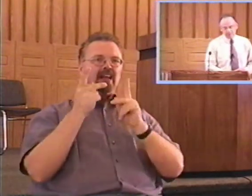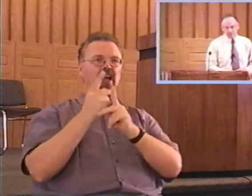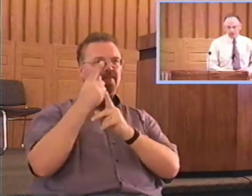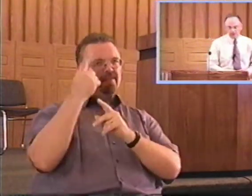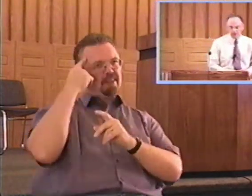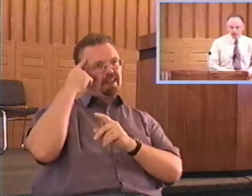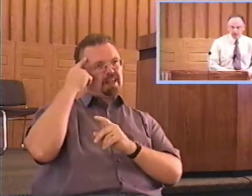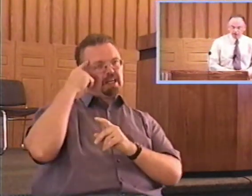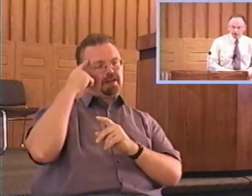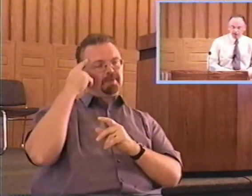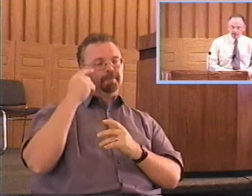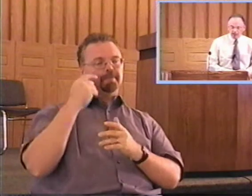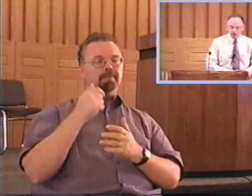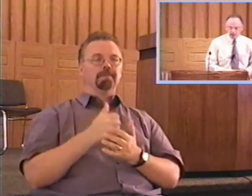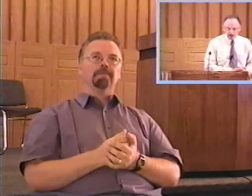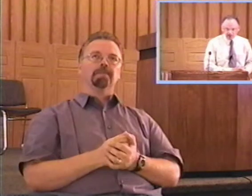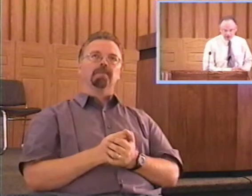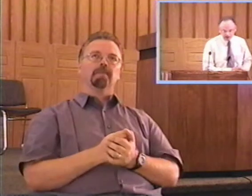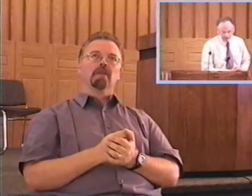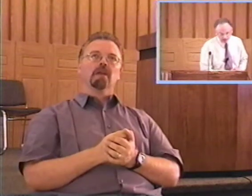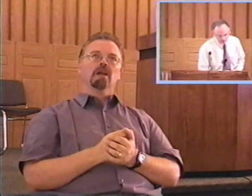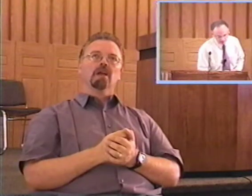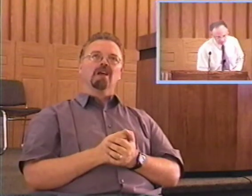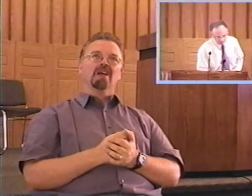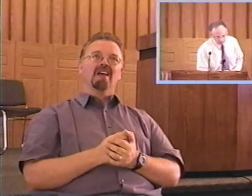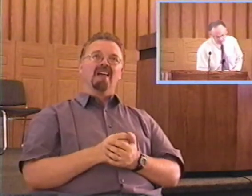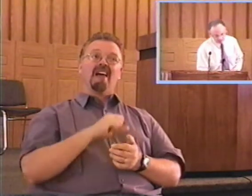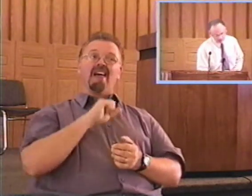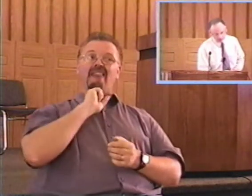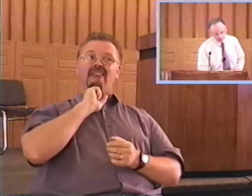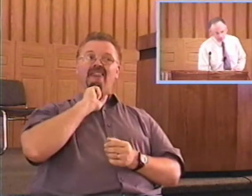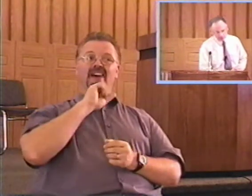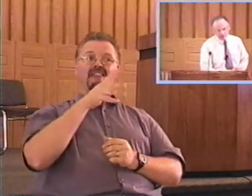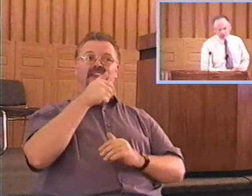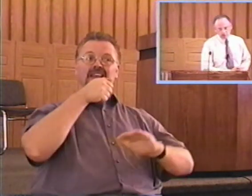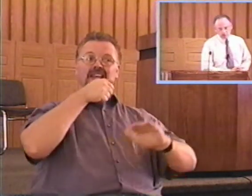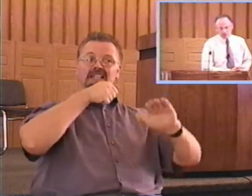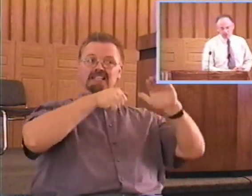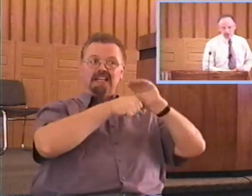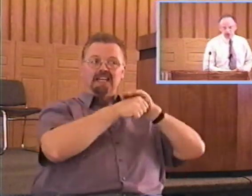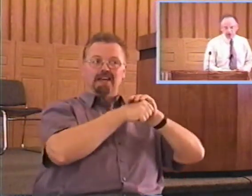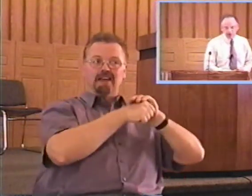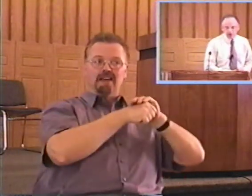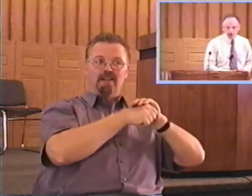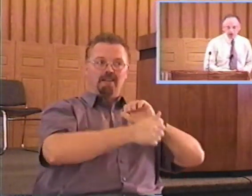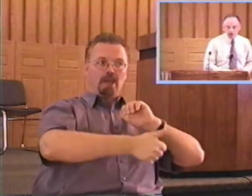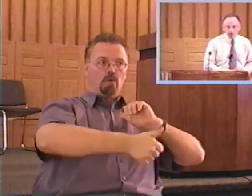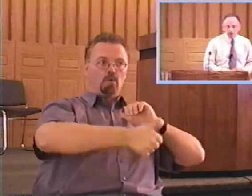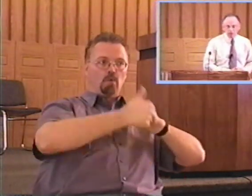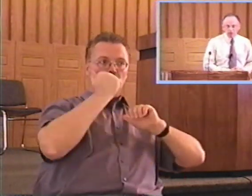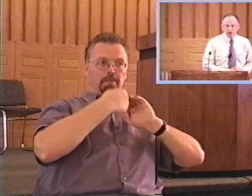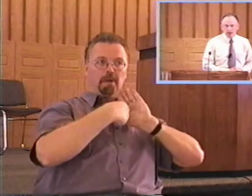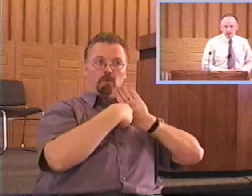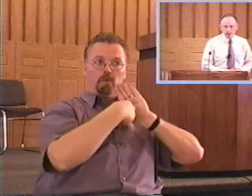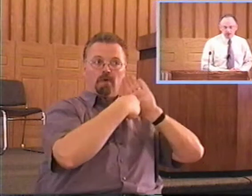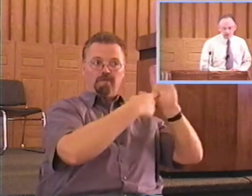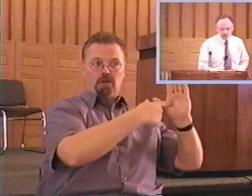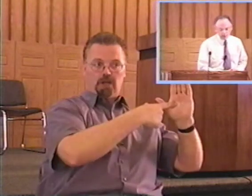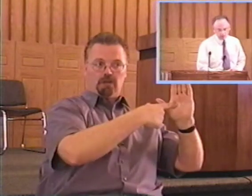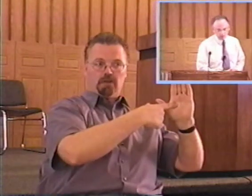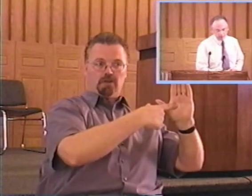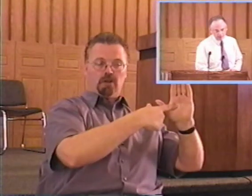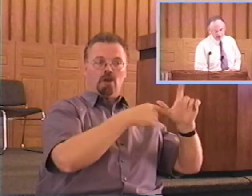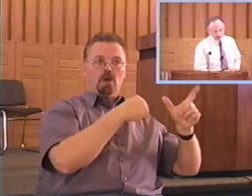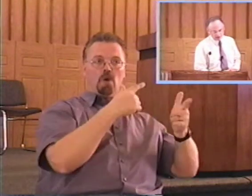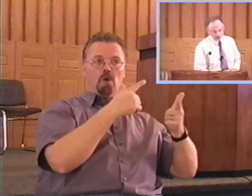God. For there is nothing covered that will not be revealed, nor